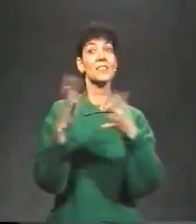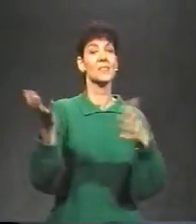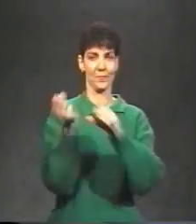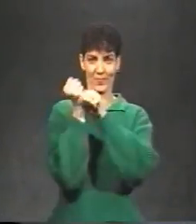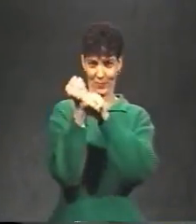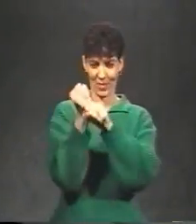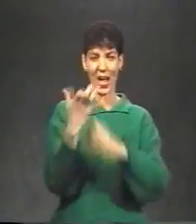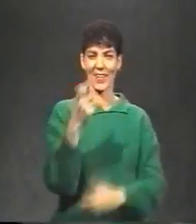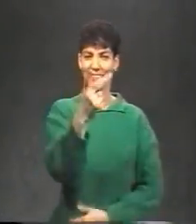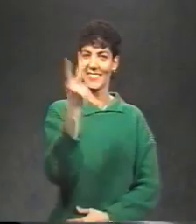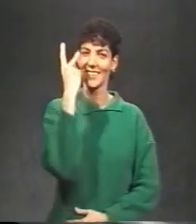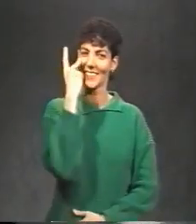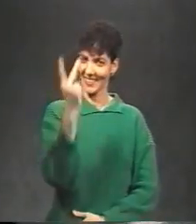talking about softball.